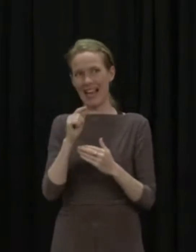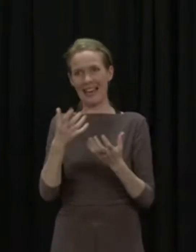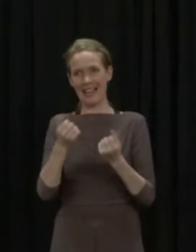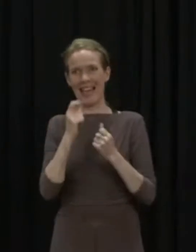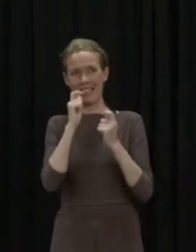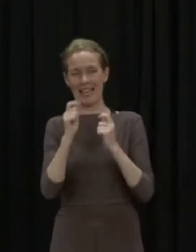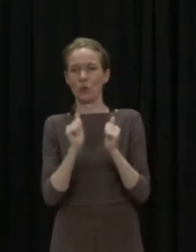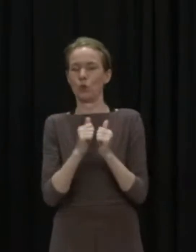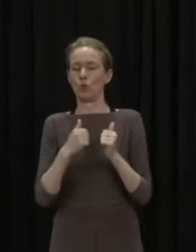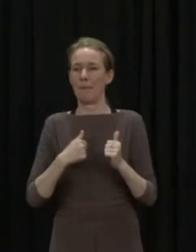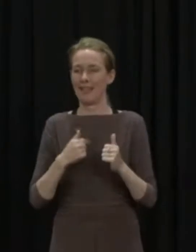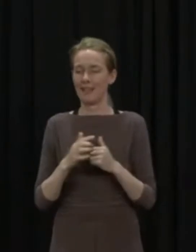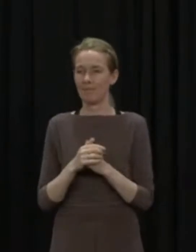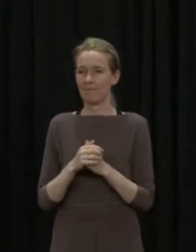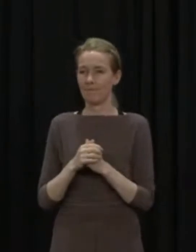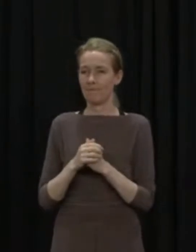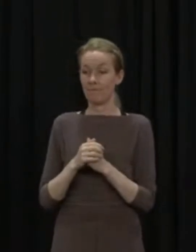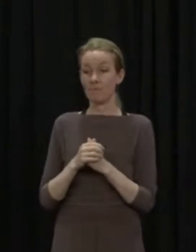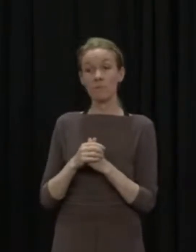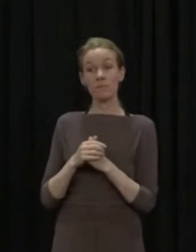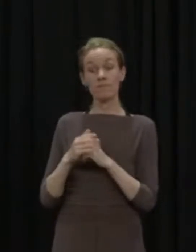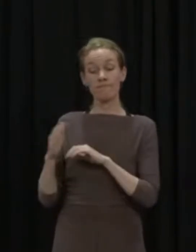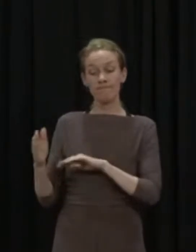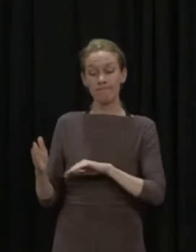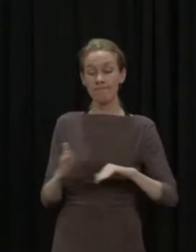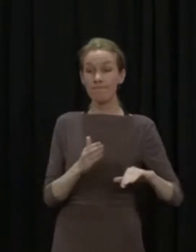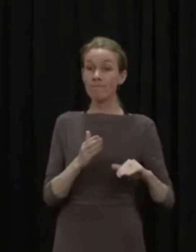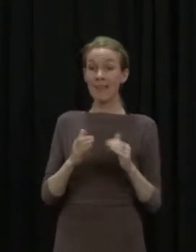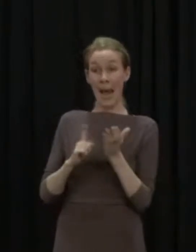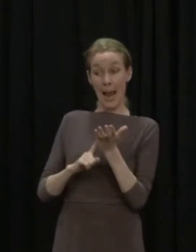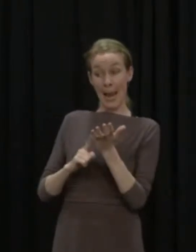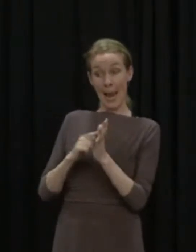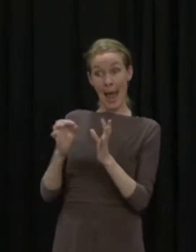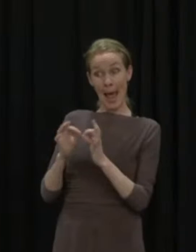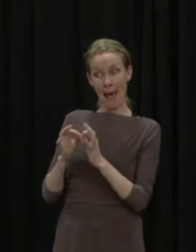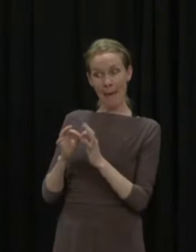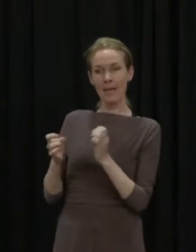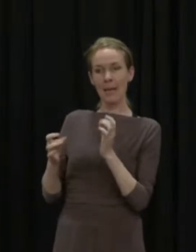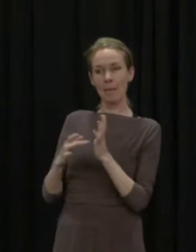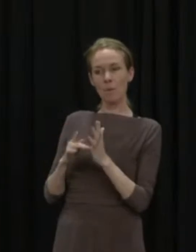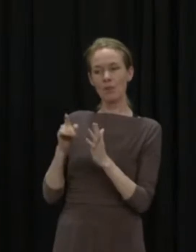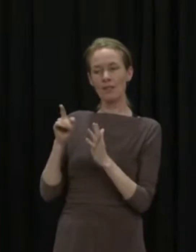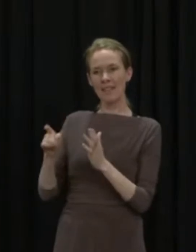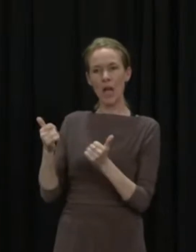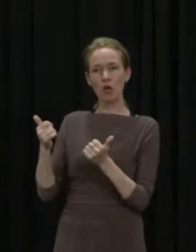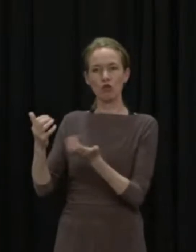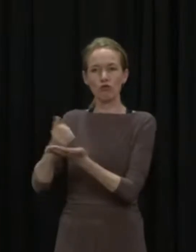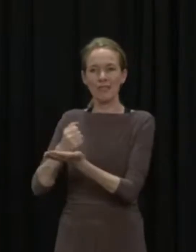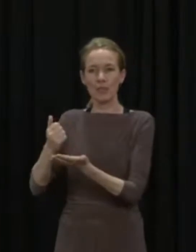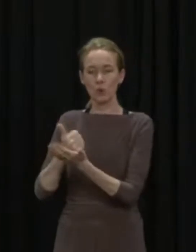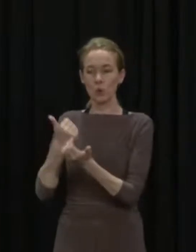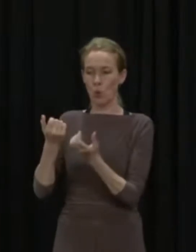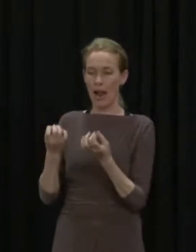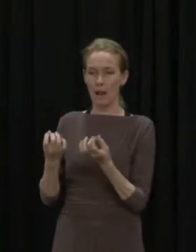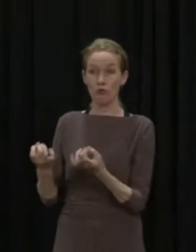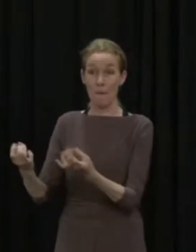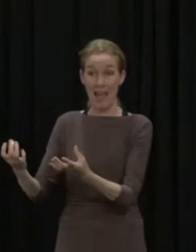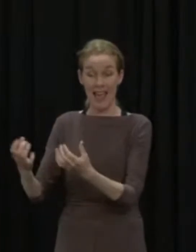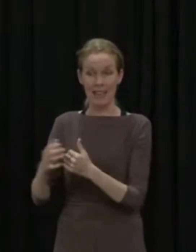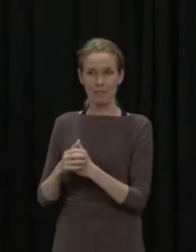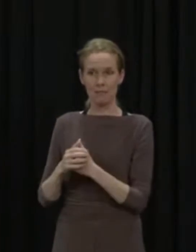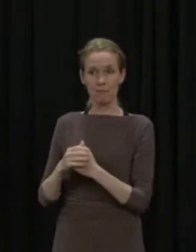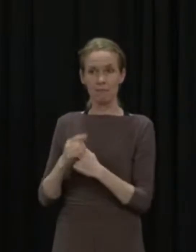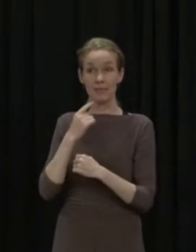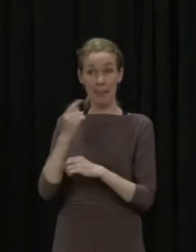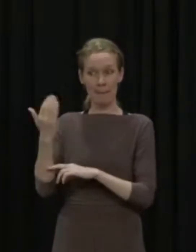future. As I say, we've got excellent laboratories, but they're very keen to get information so they can plan. So we need